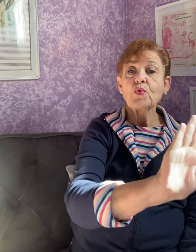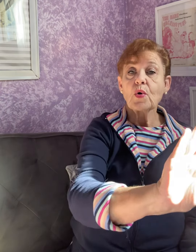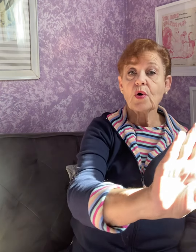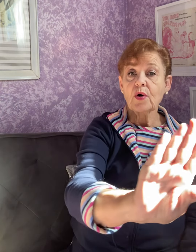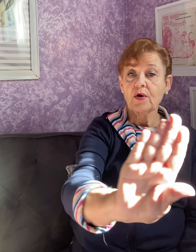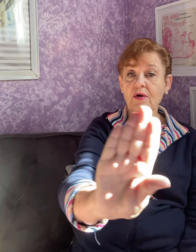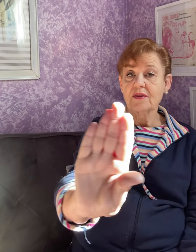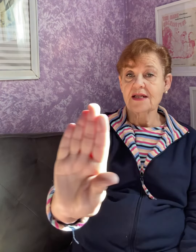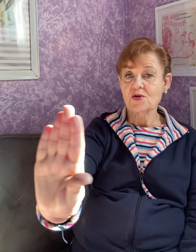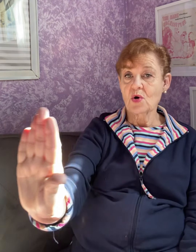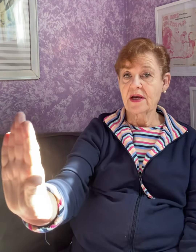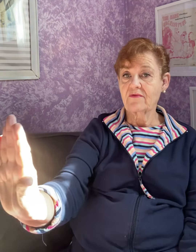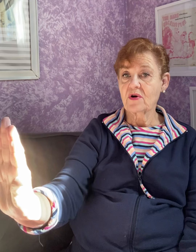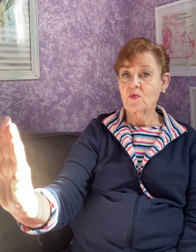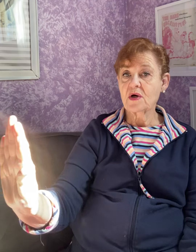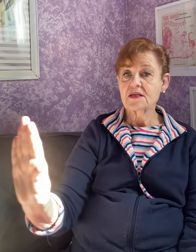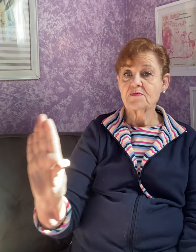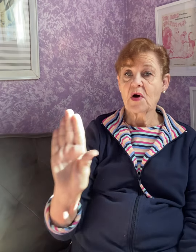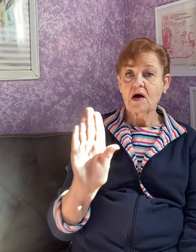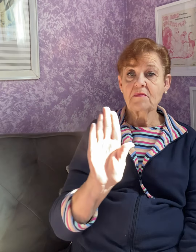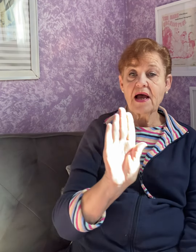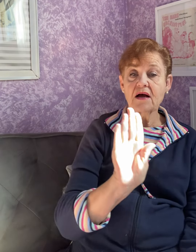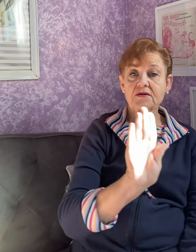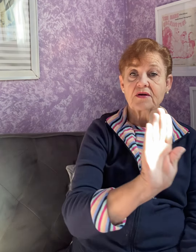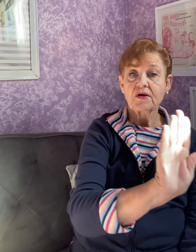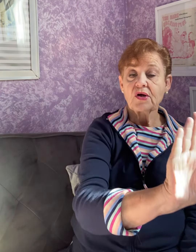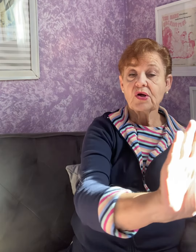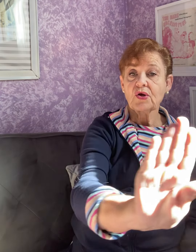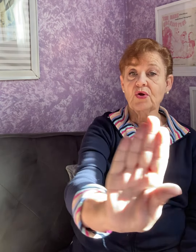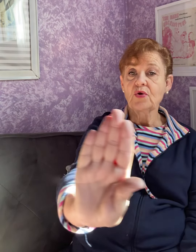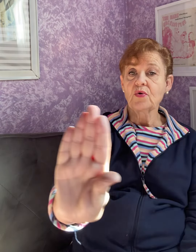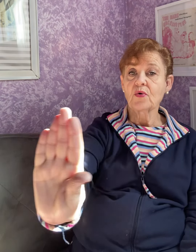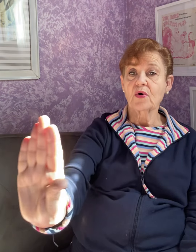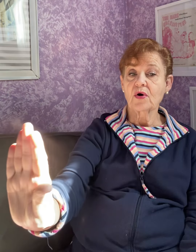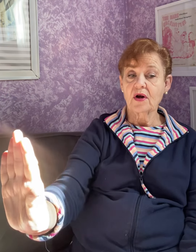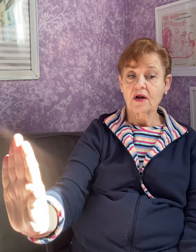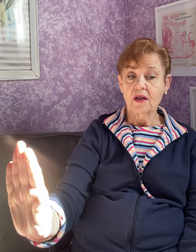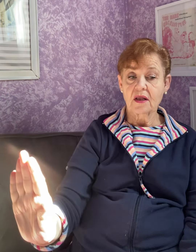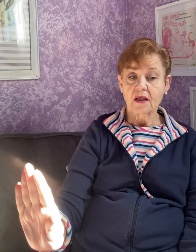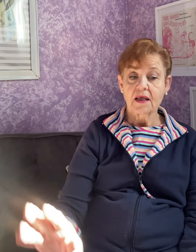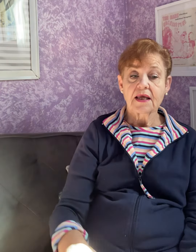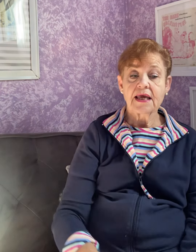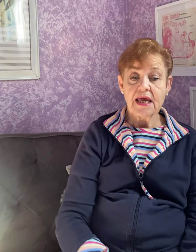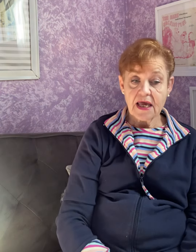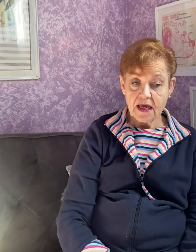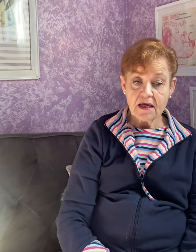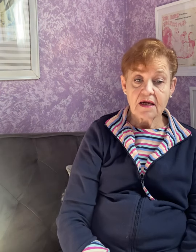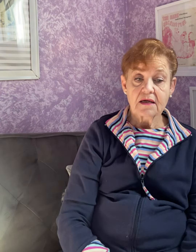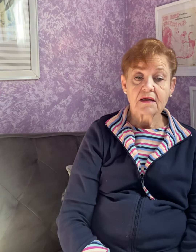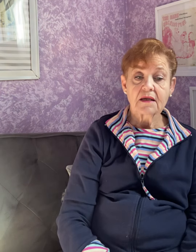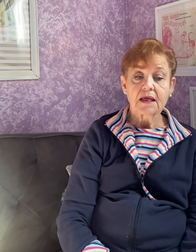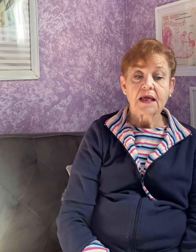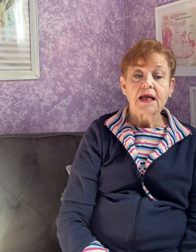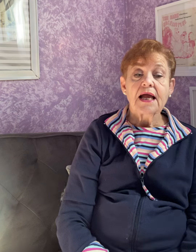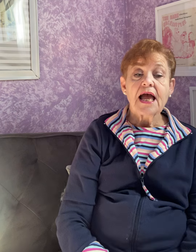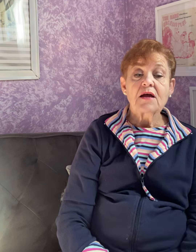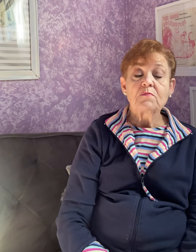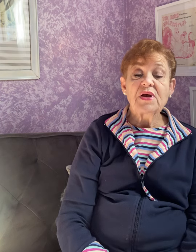your, that's all, everyone's palm out, your king. And